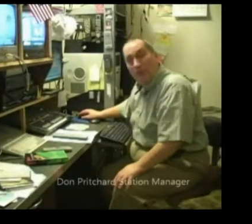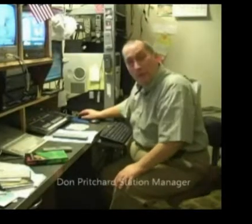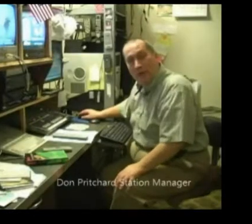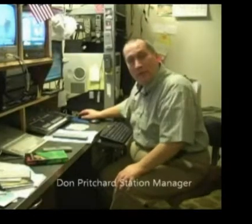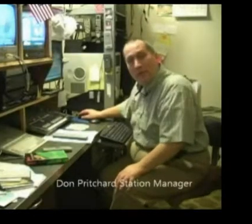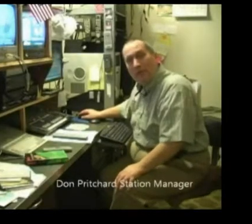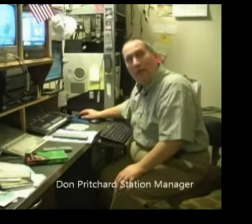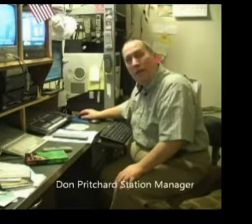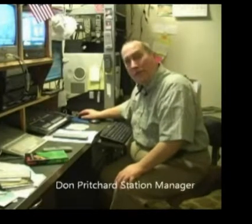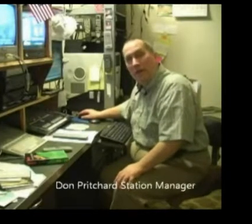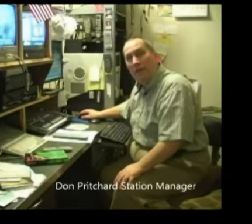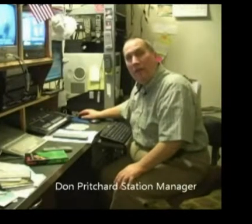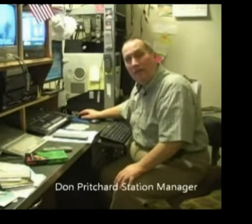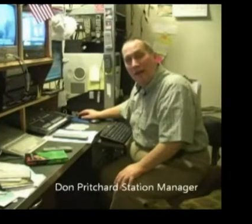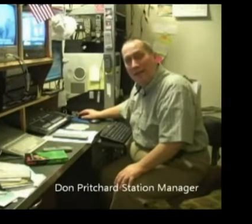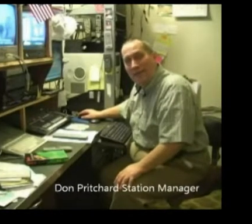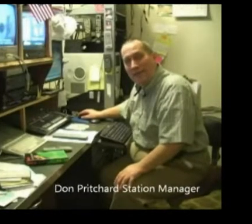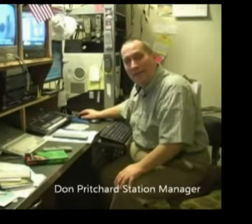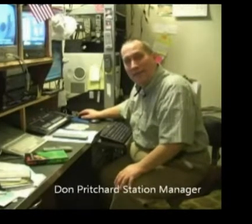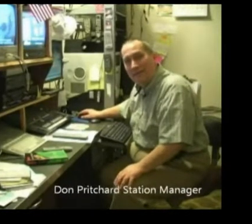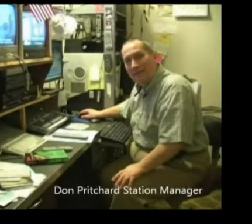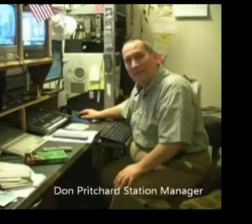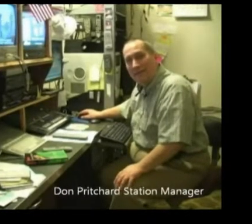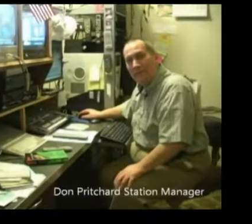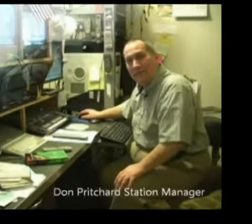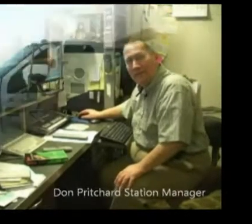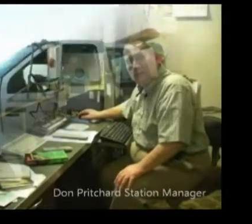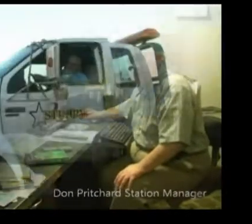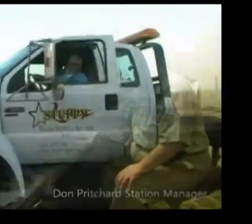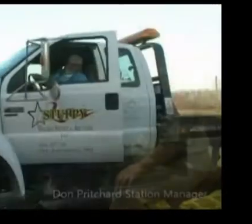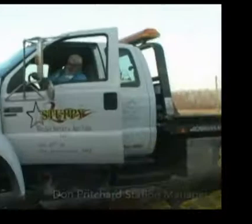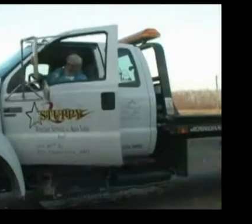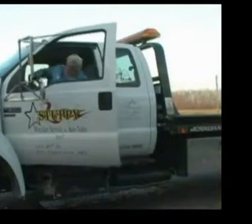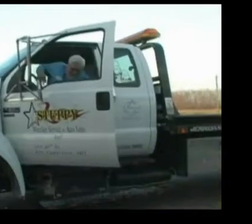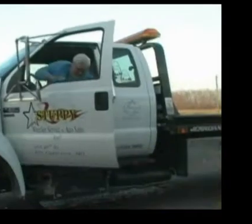Thank you for watching Channel 798.